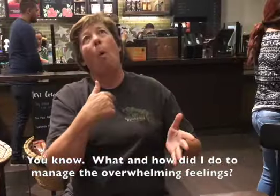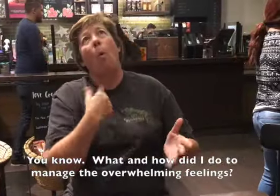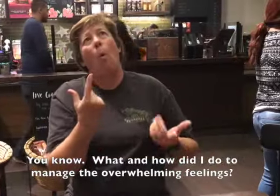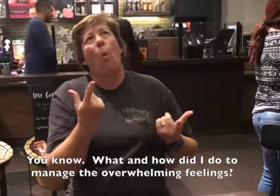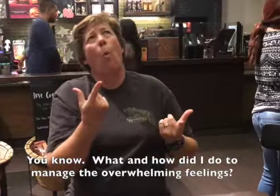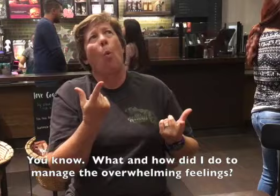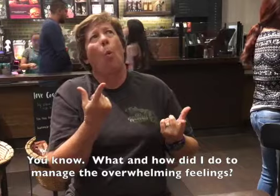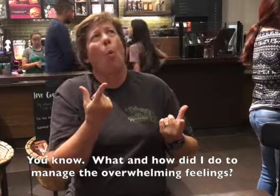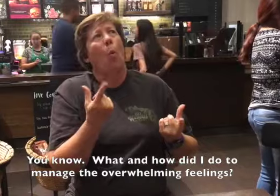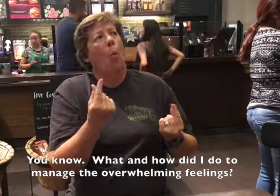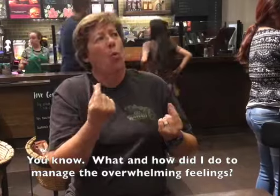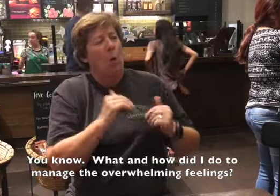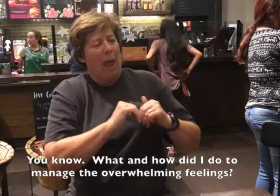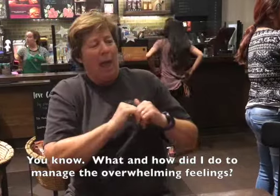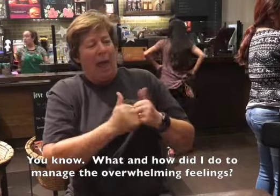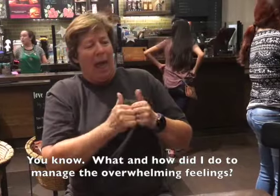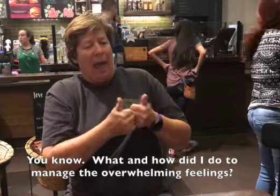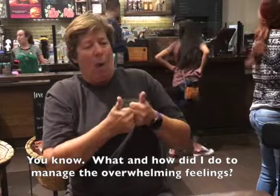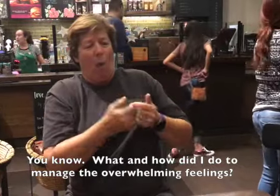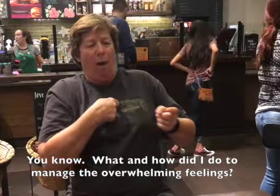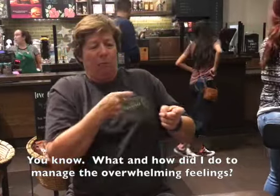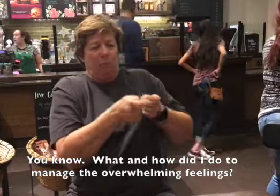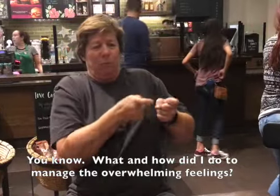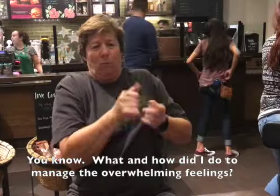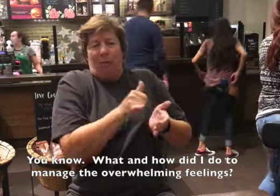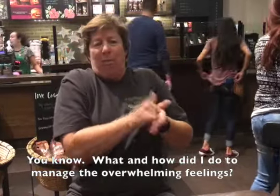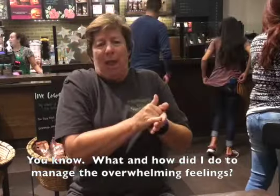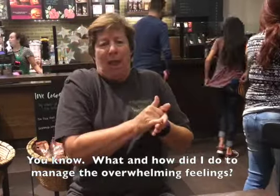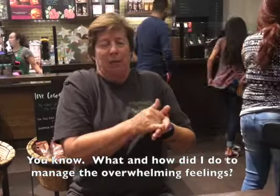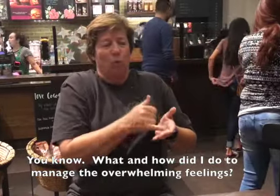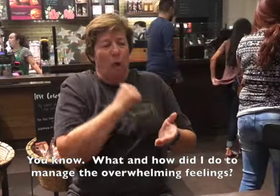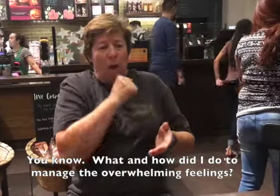and that's how I did to manage overwhelming feelings.